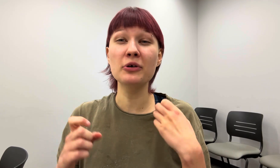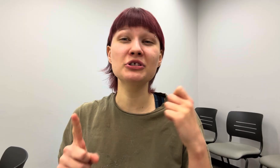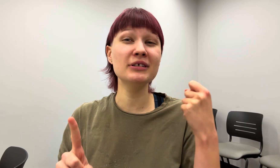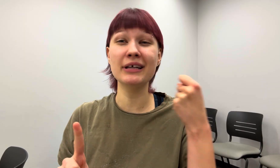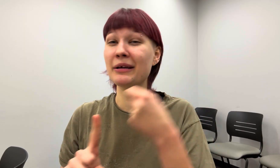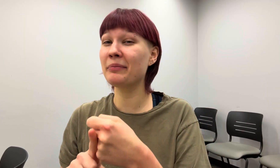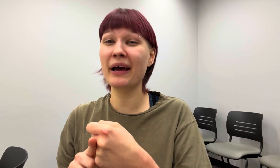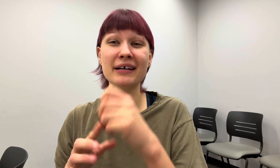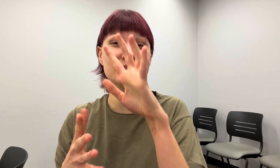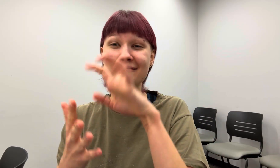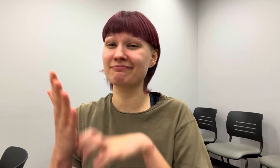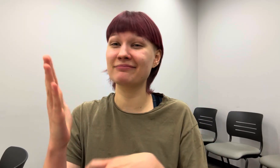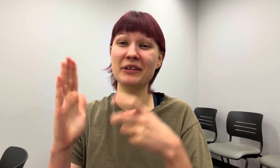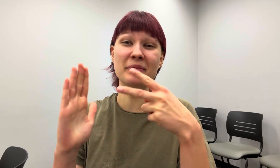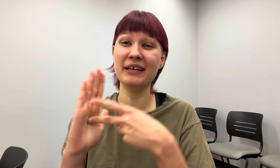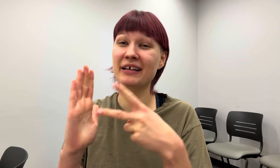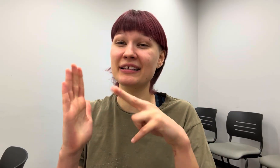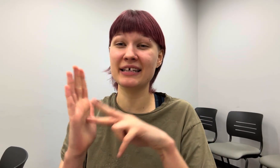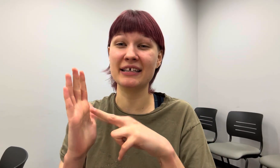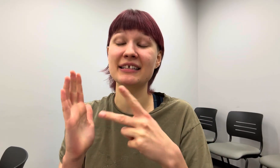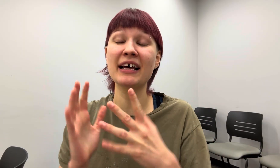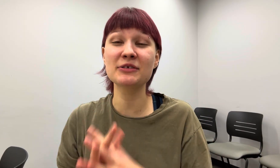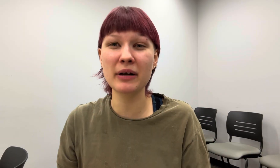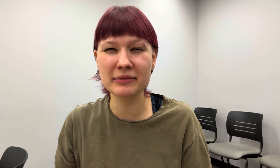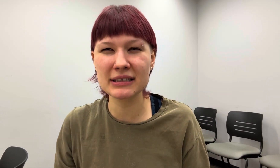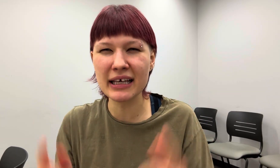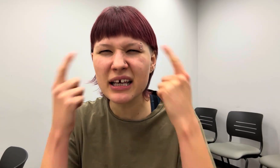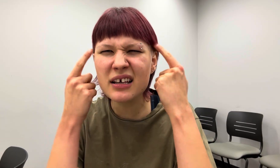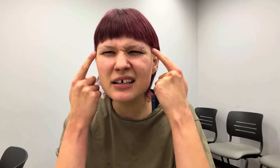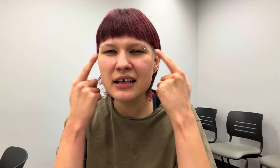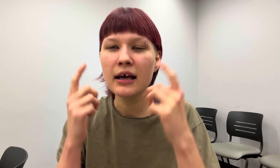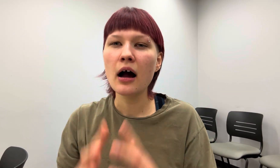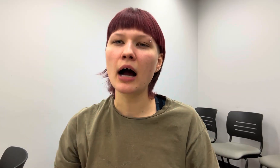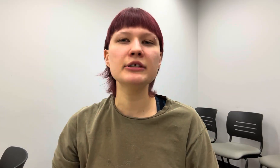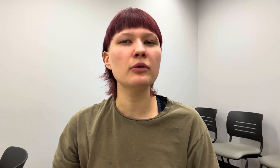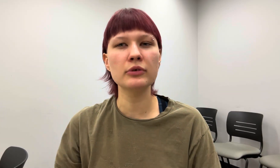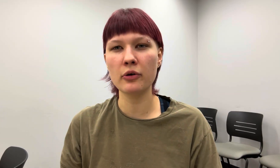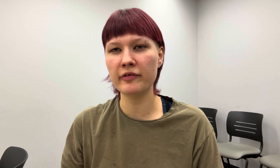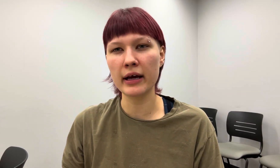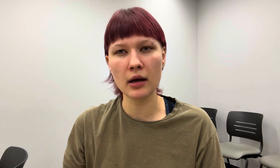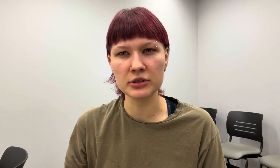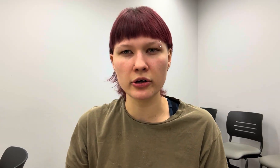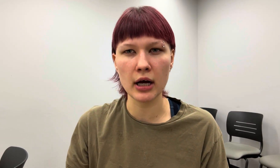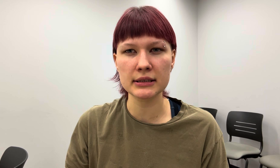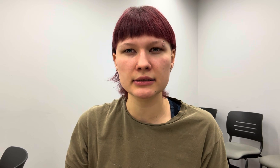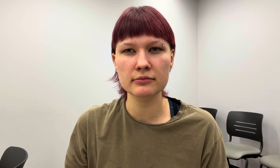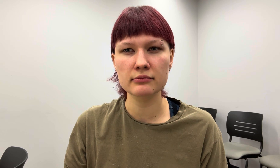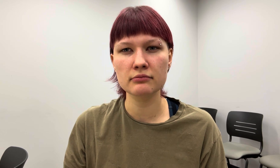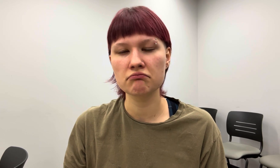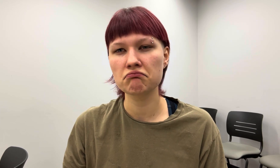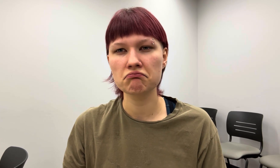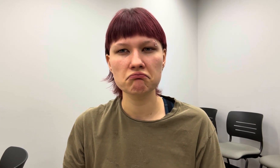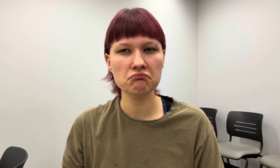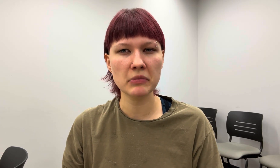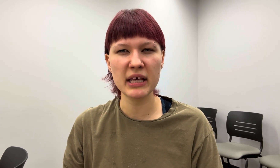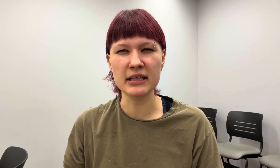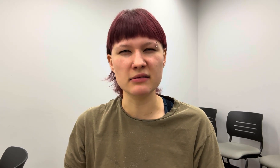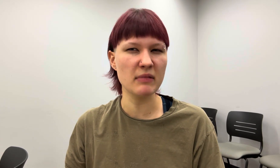Emotion impacts the meaning of the text. That's what I was thinking. I don't know if that comes across in